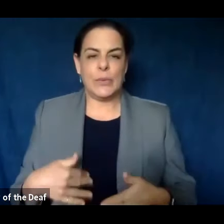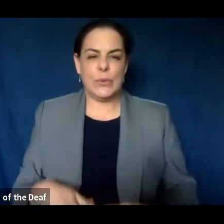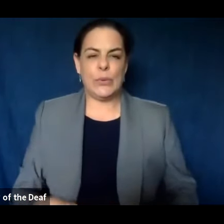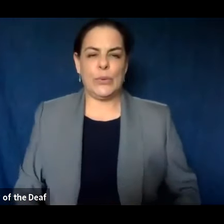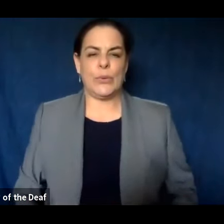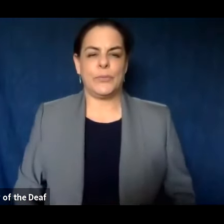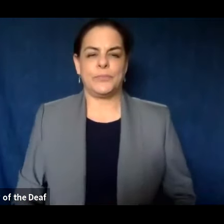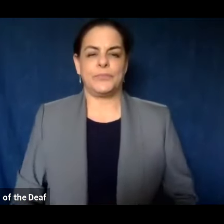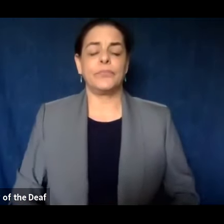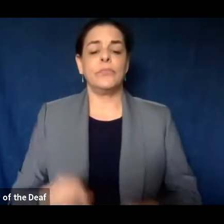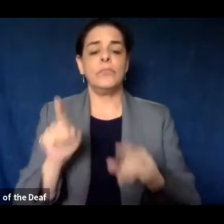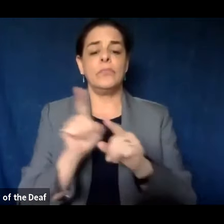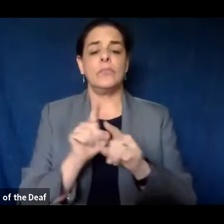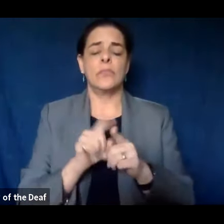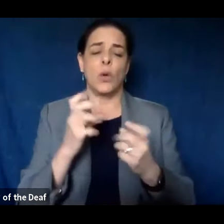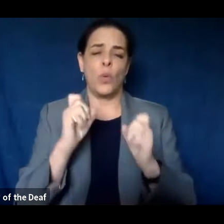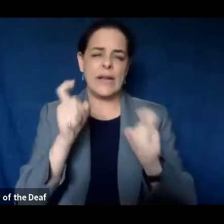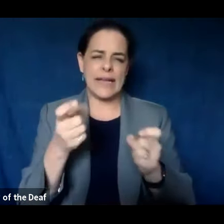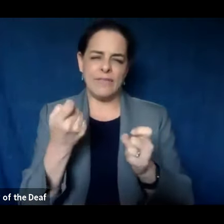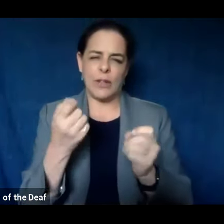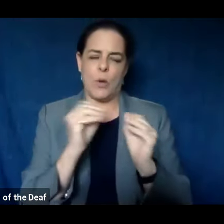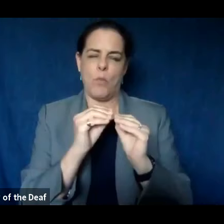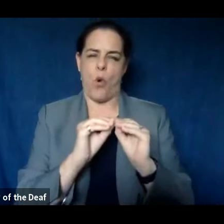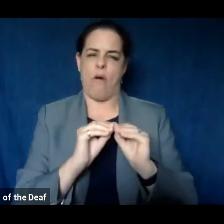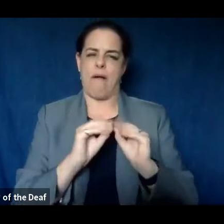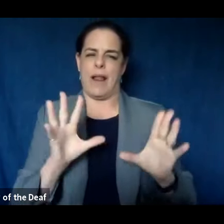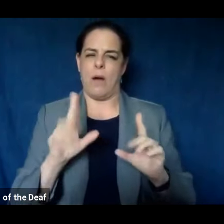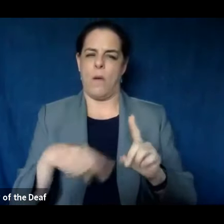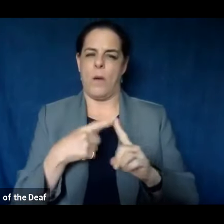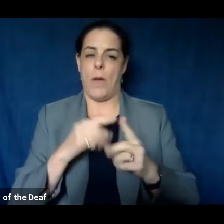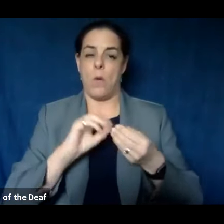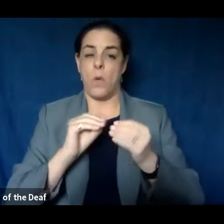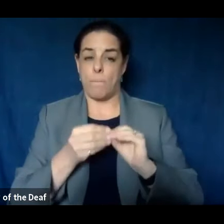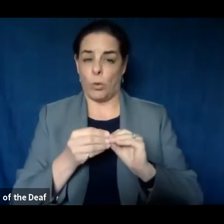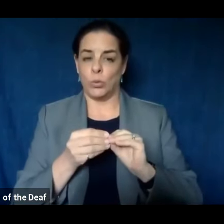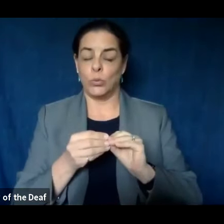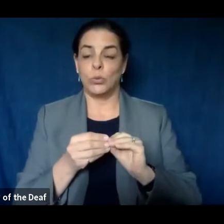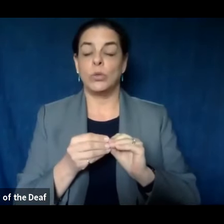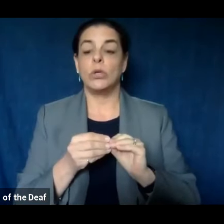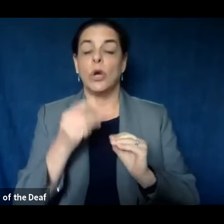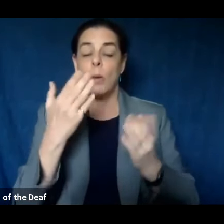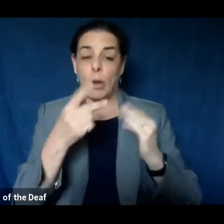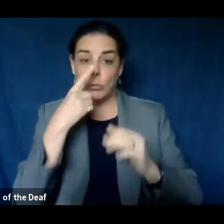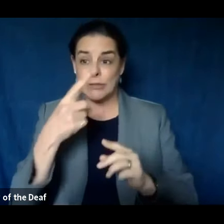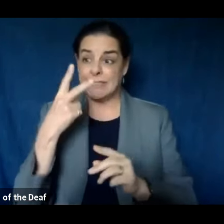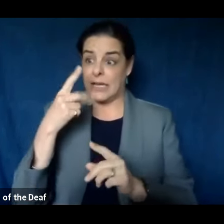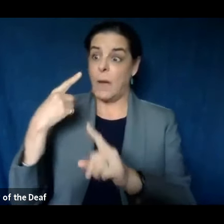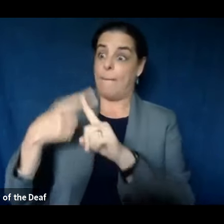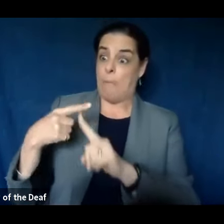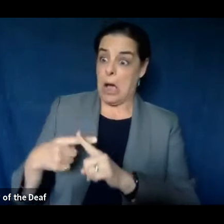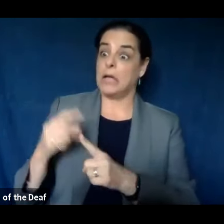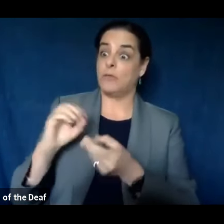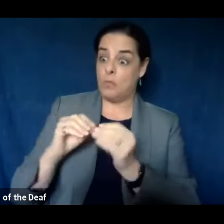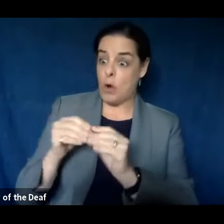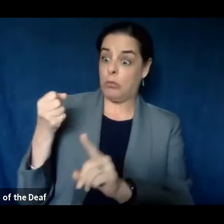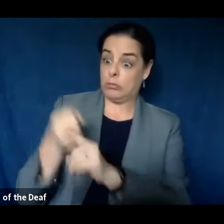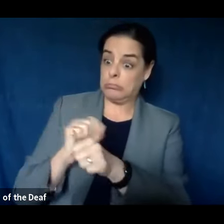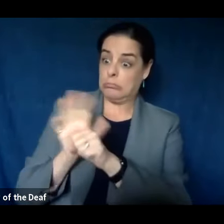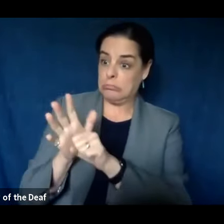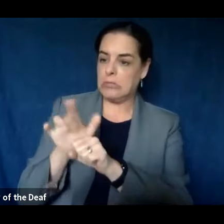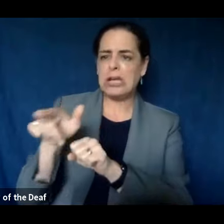We also want to provide a bit more clarity on our data. You may see our positive case count remain the same over a span of a couple of